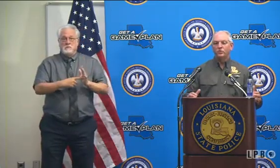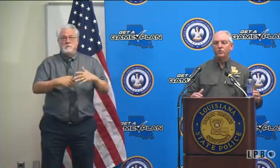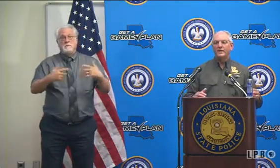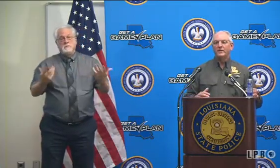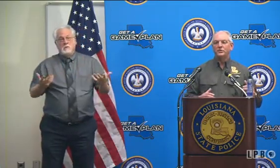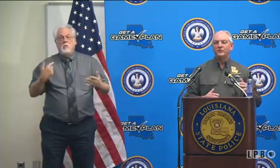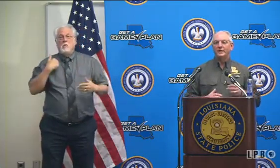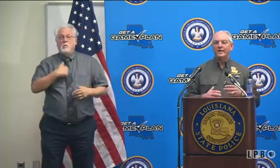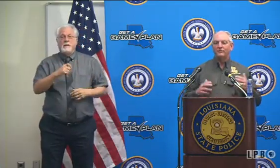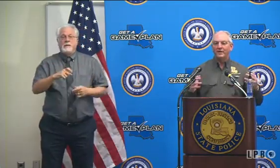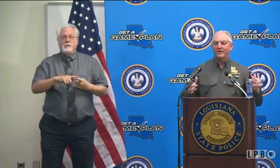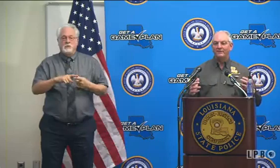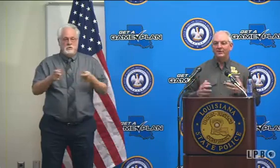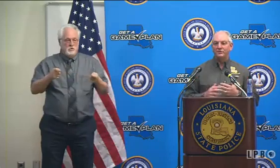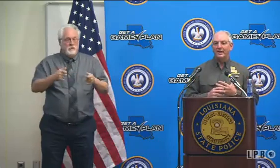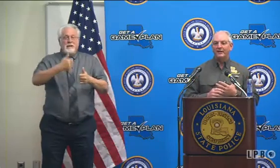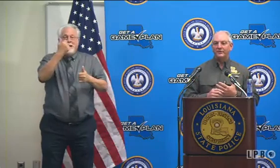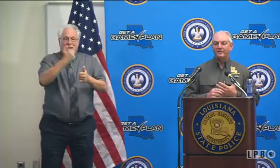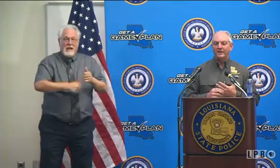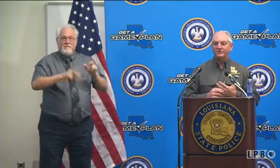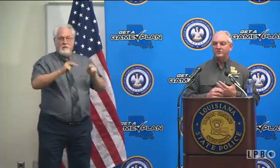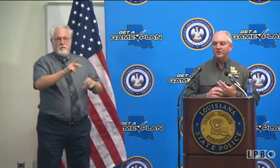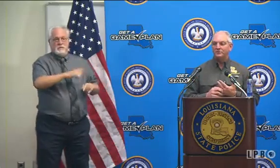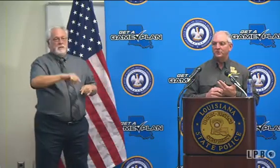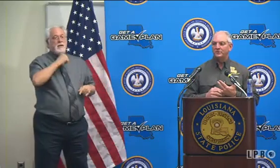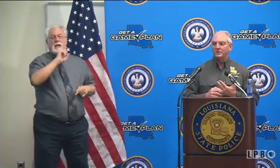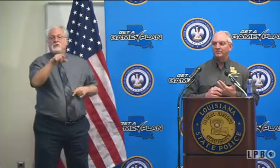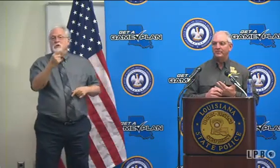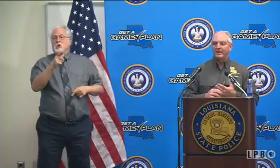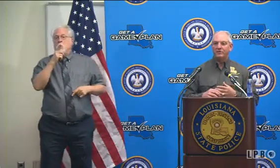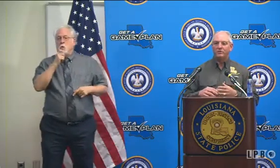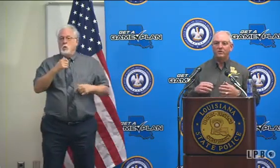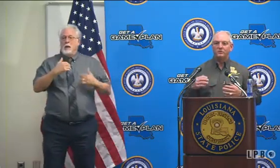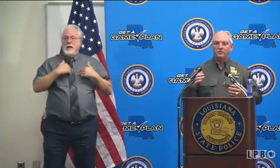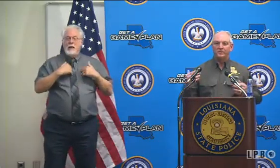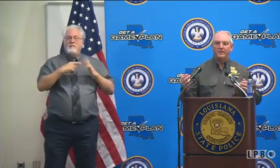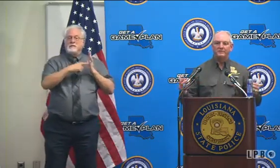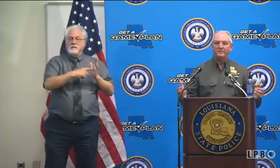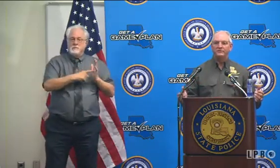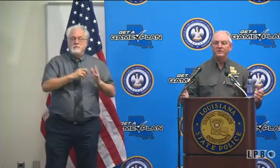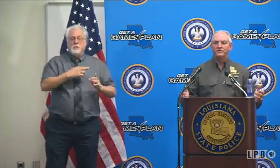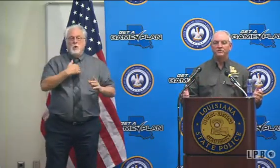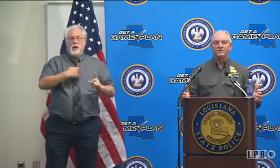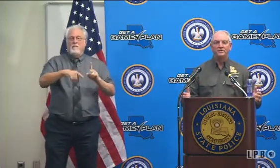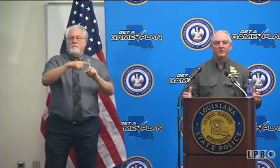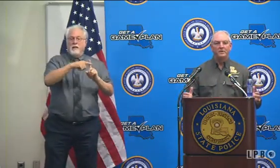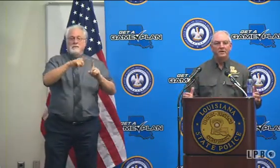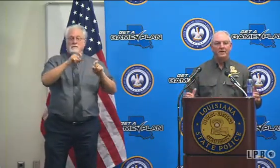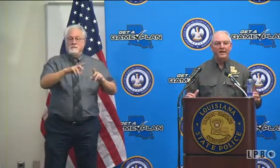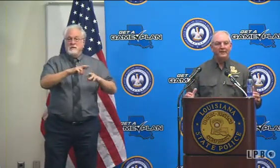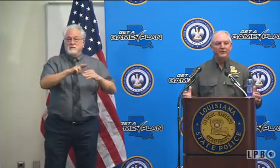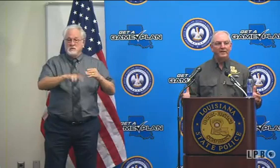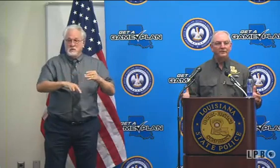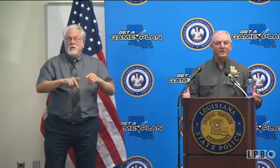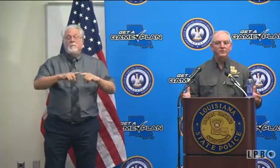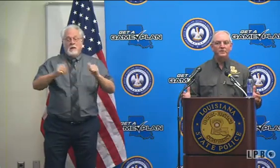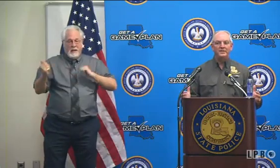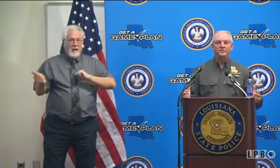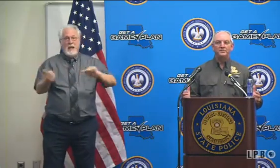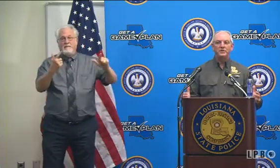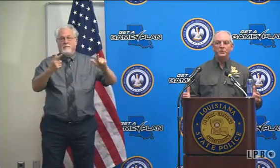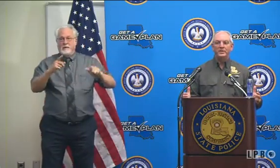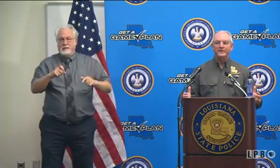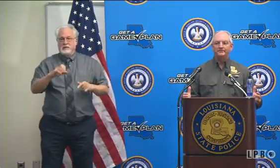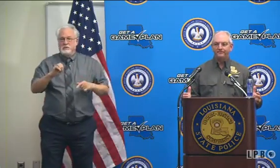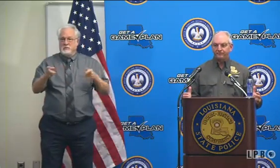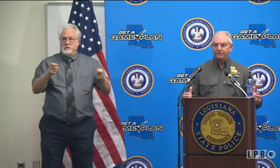So we need to treat every individual out there, not just those who are symptomatic or those with a positive test result. Every individual needs